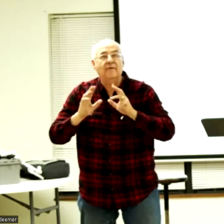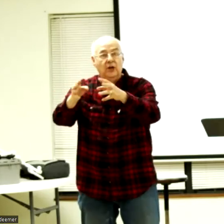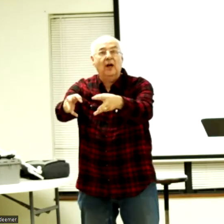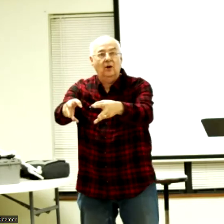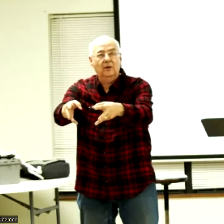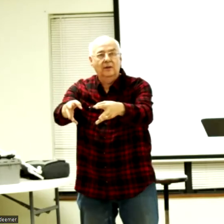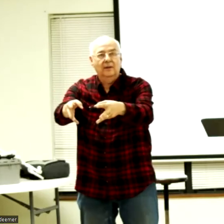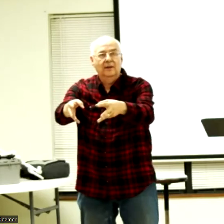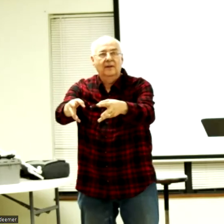for go.